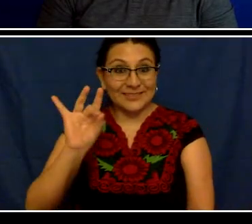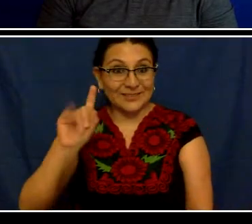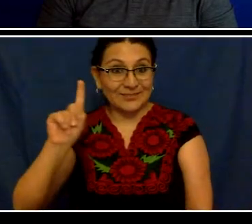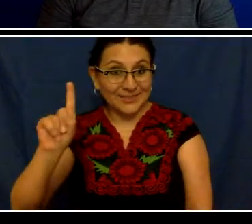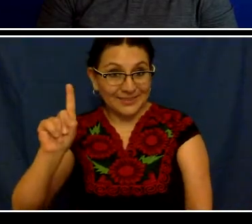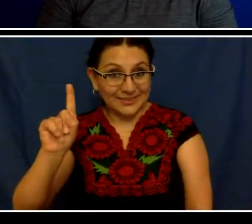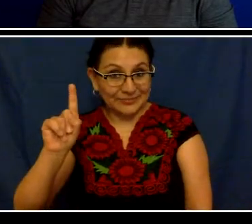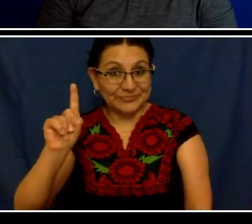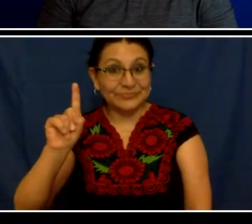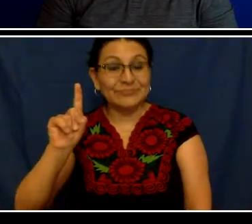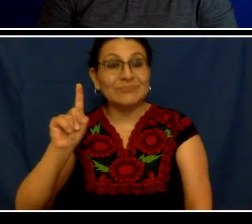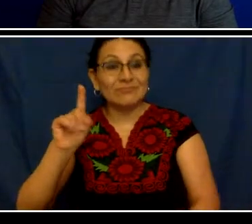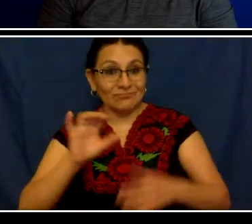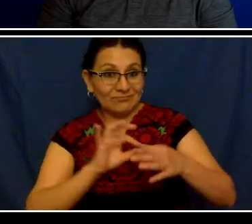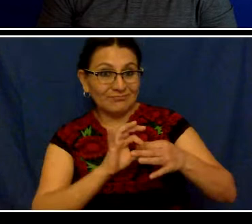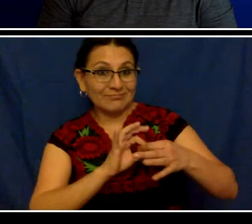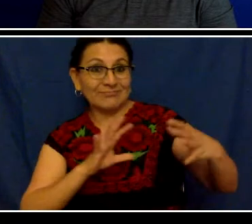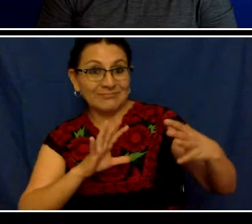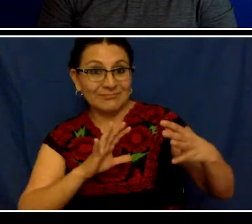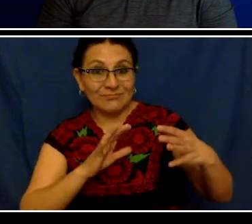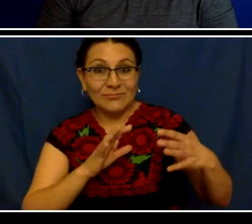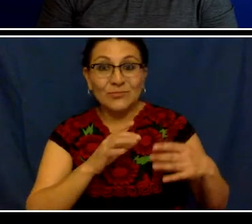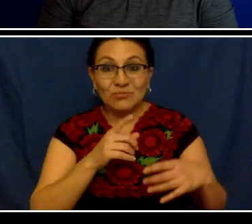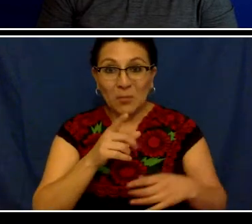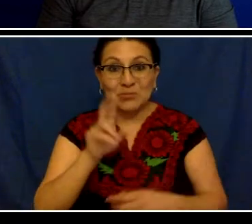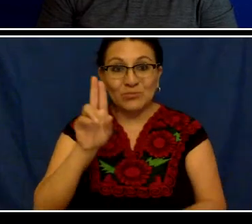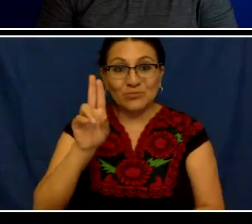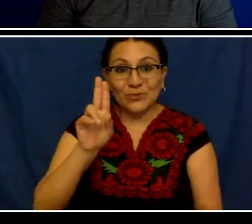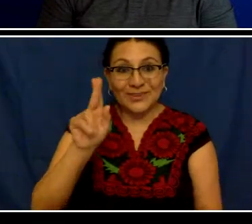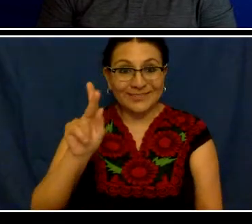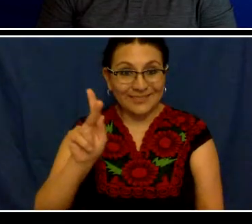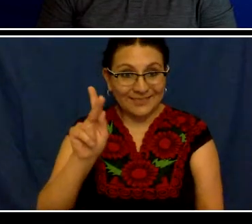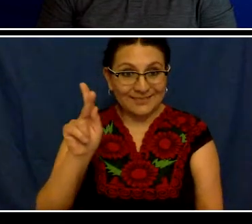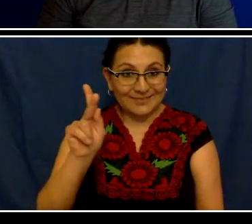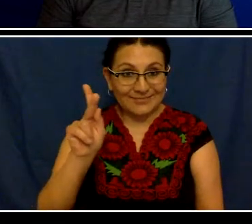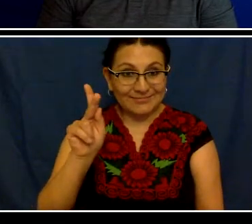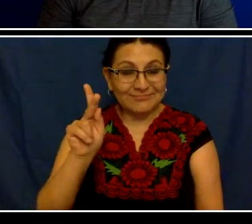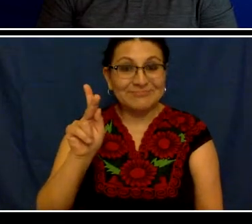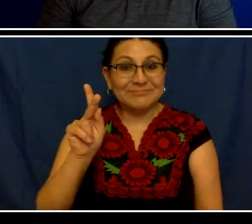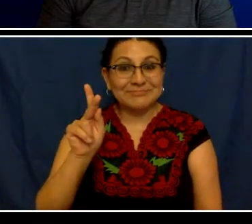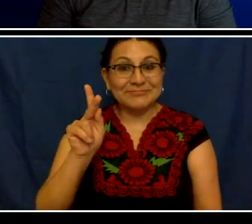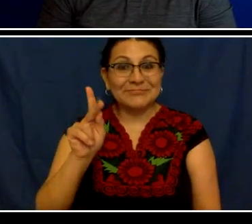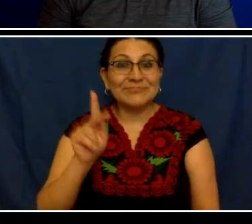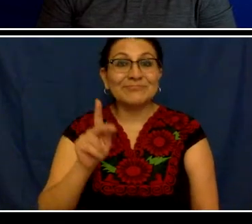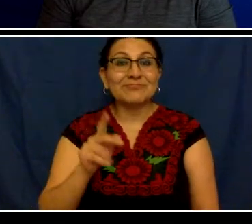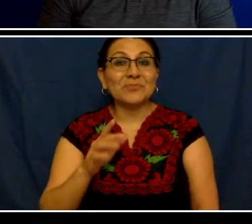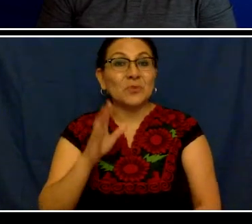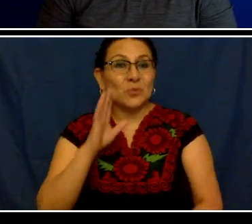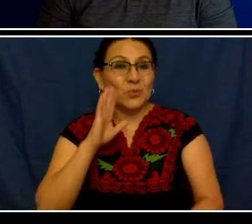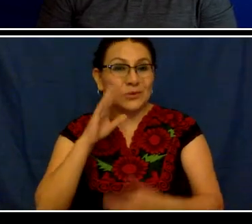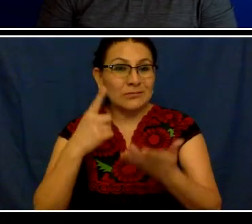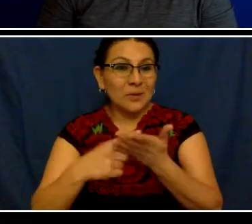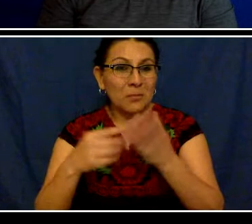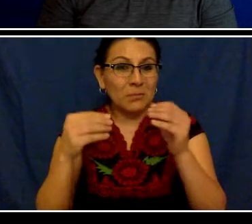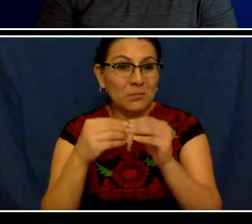they gained their independence on September 21st, 1981, and they gained their independence from the United Kingdom.